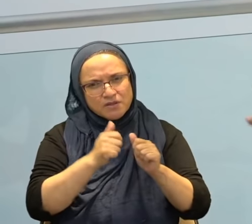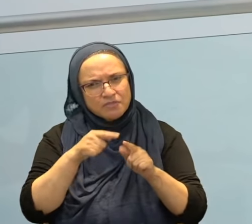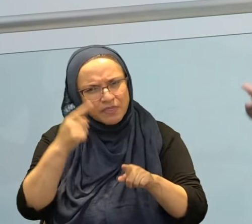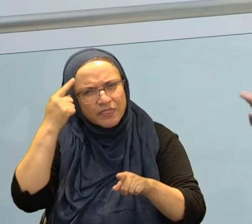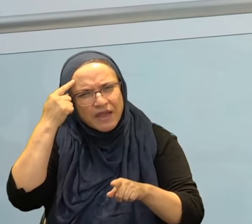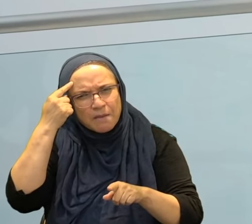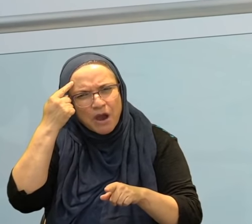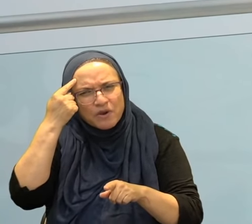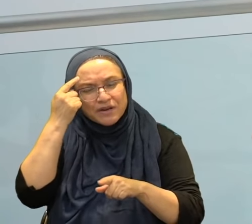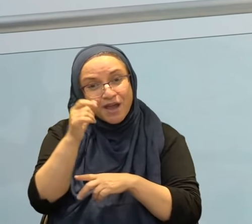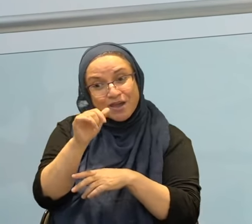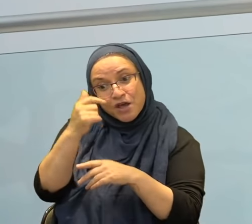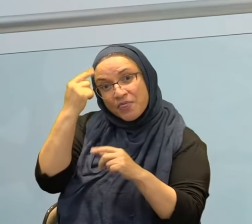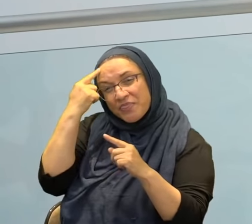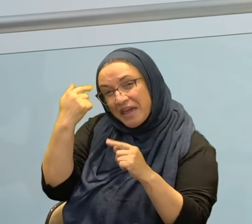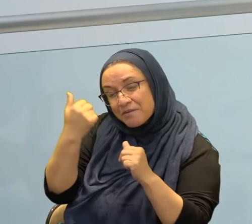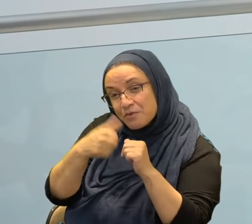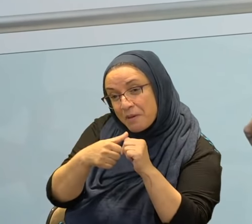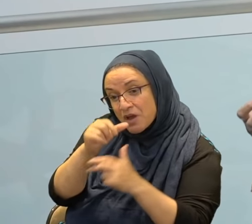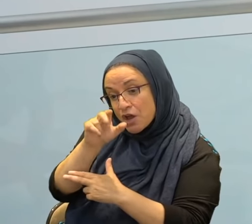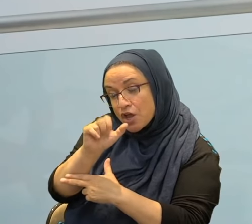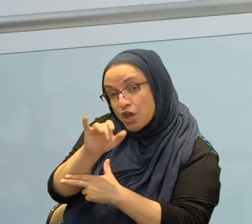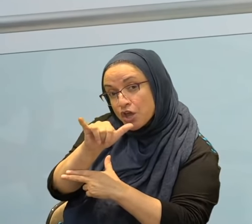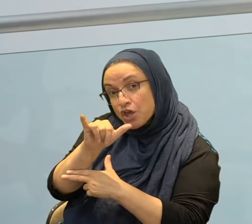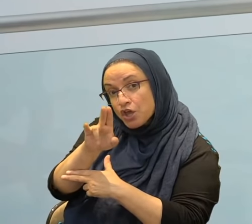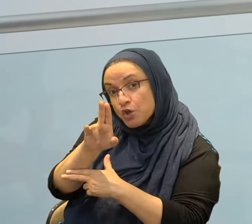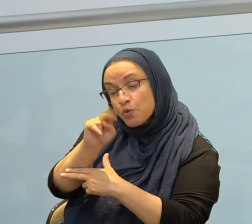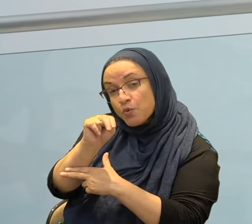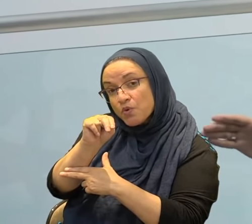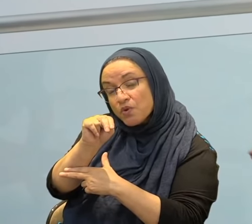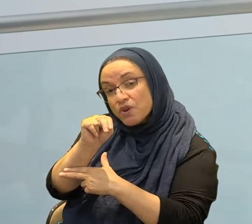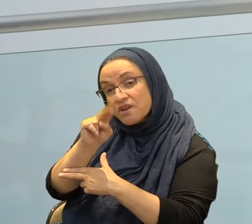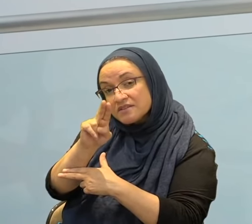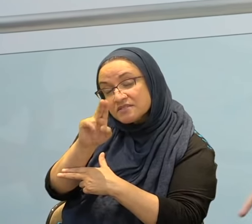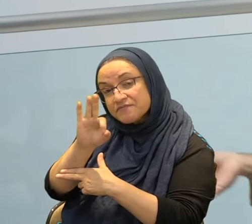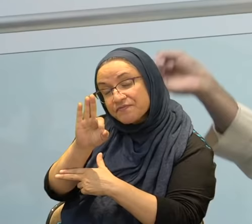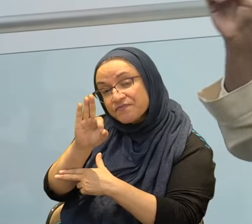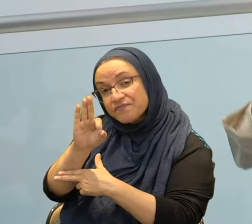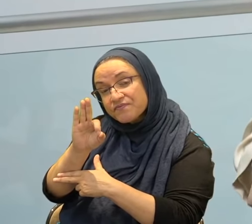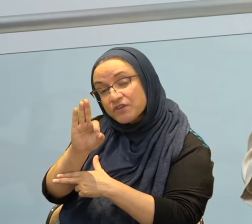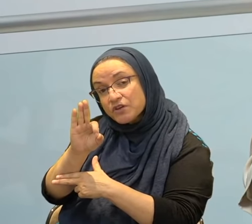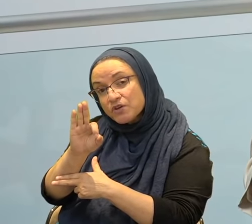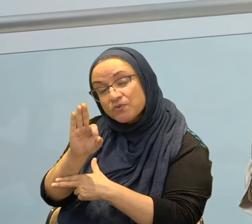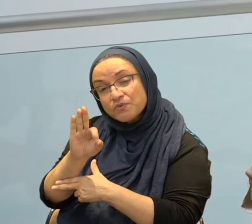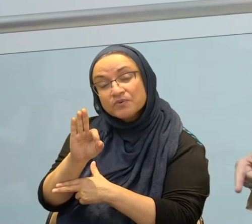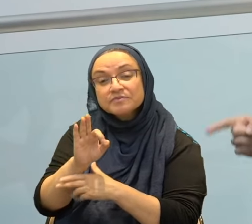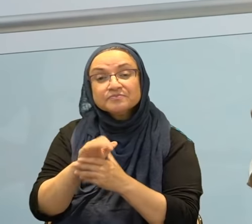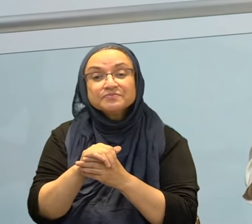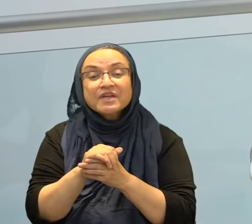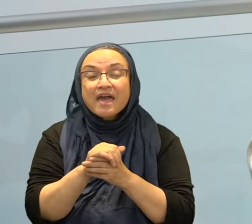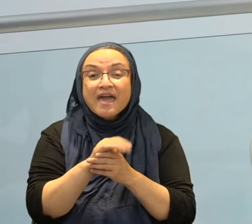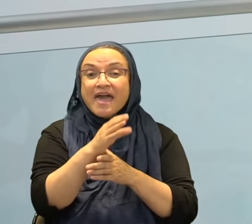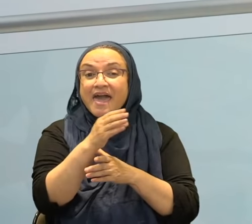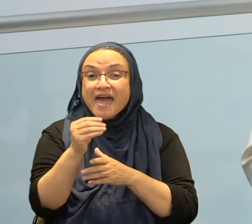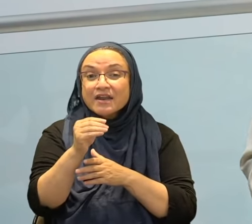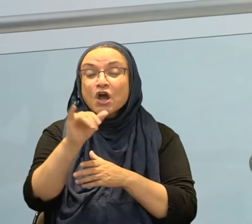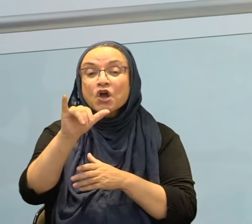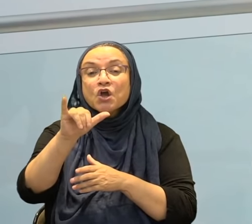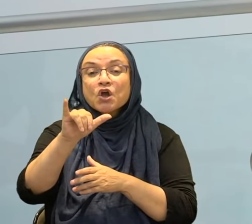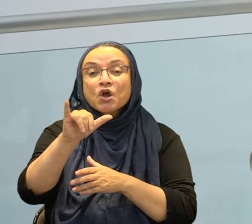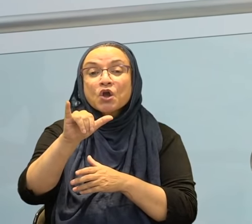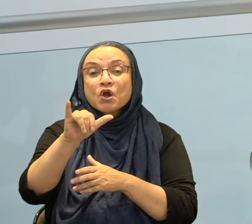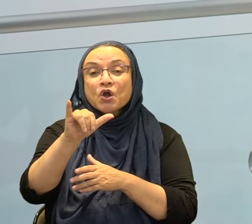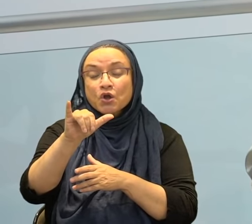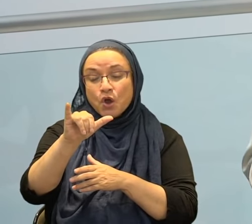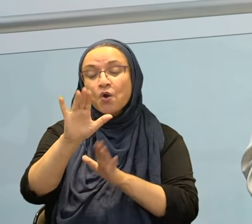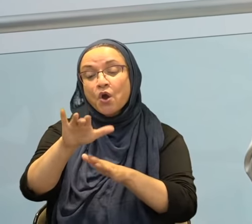I mean the only prophet who we know that walked away from his people prematurely. Yet he was the first prophet that Allah revealed to the prophet